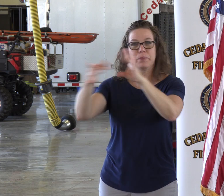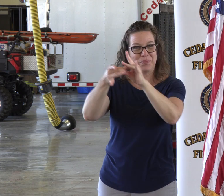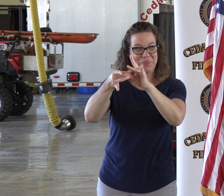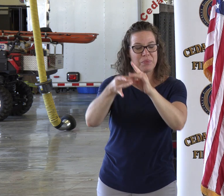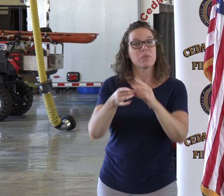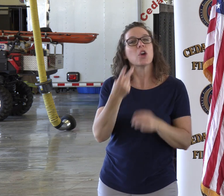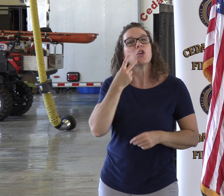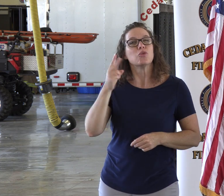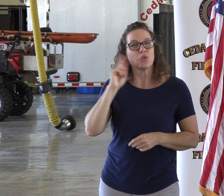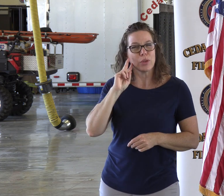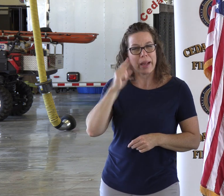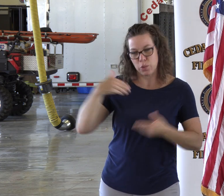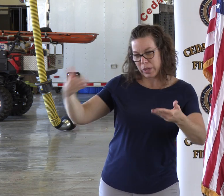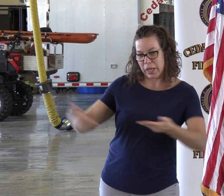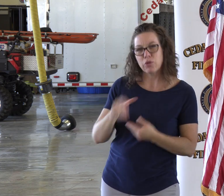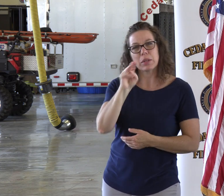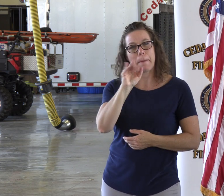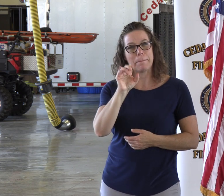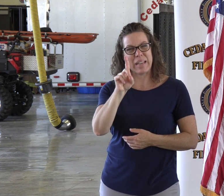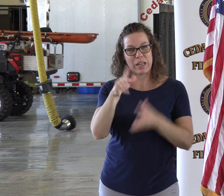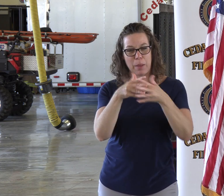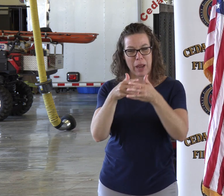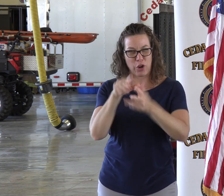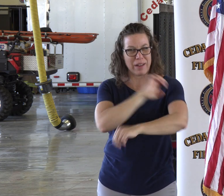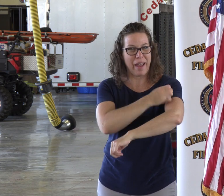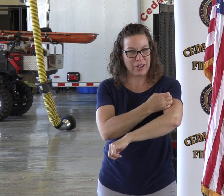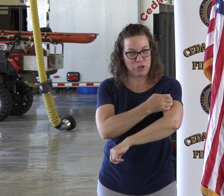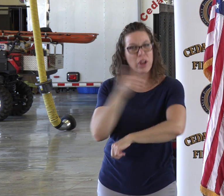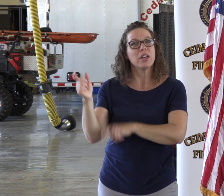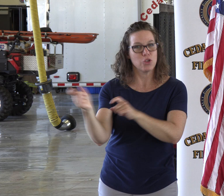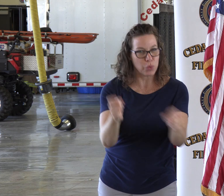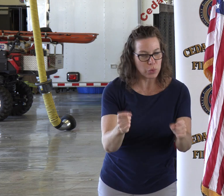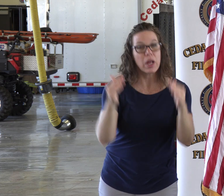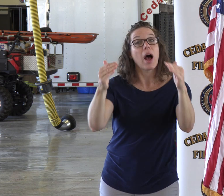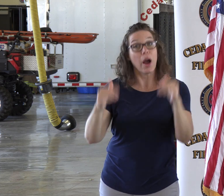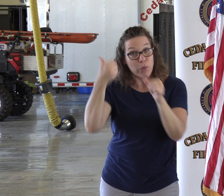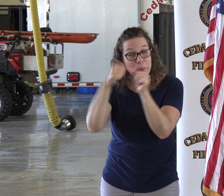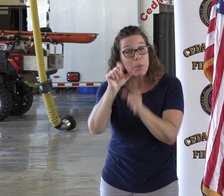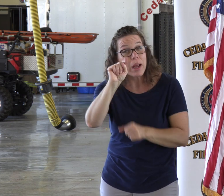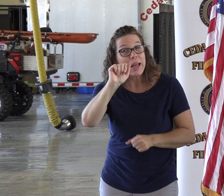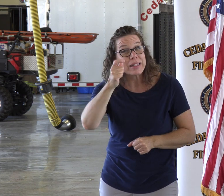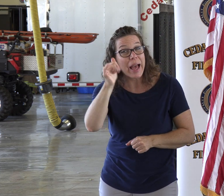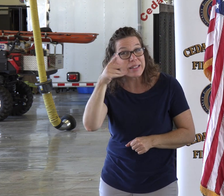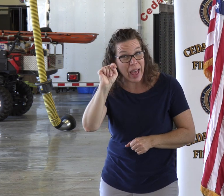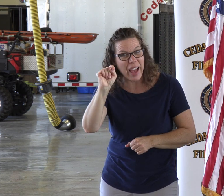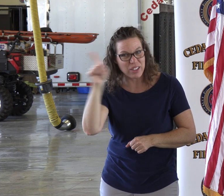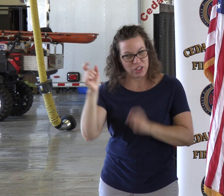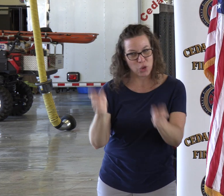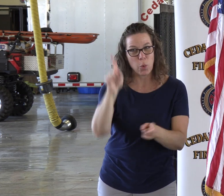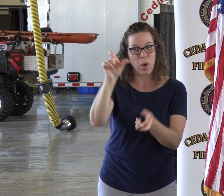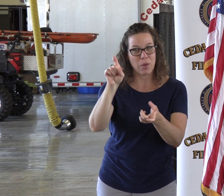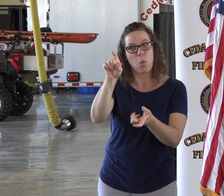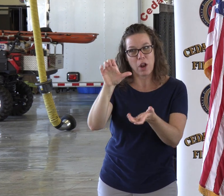days ago to Mid-American Energy as an example. We talked about Tax Act and the $100,000 donation